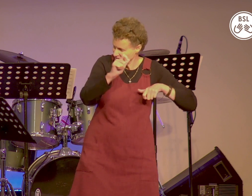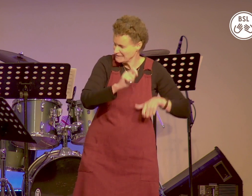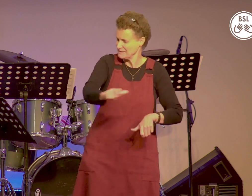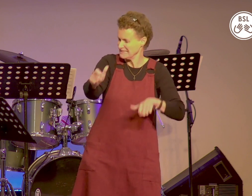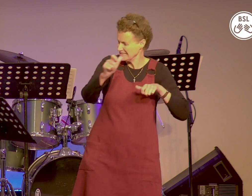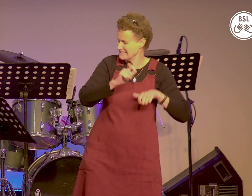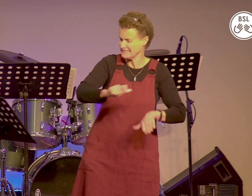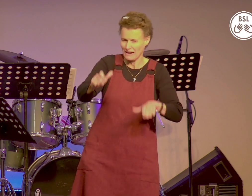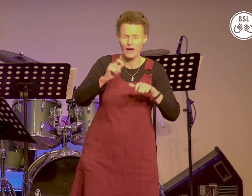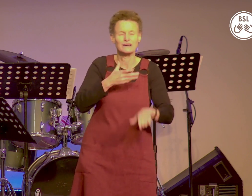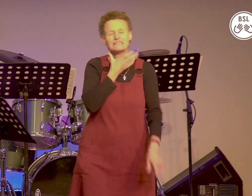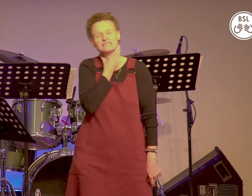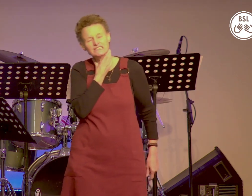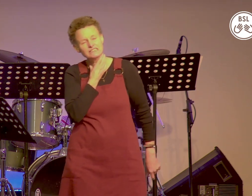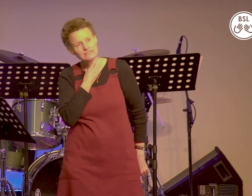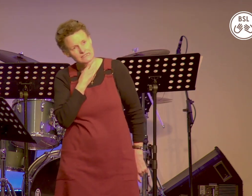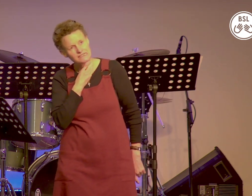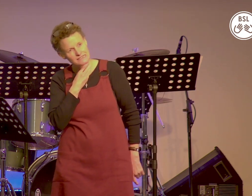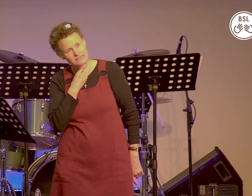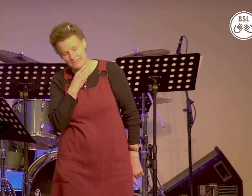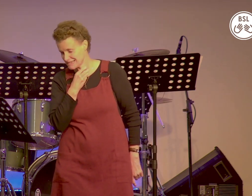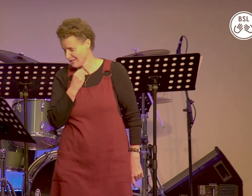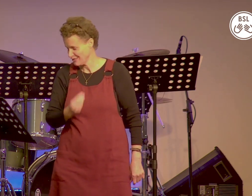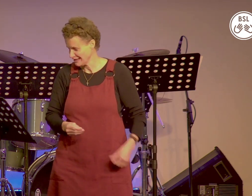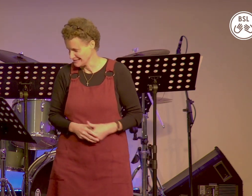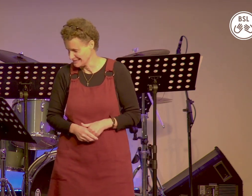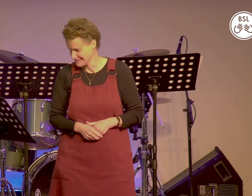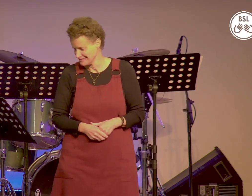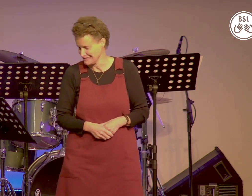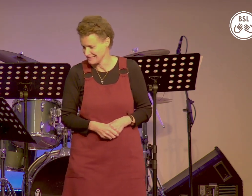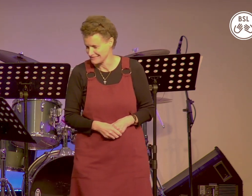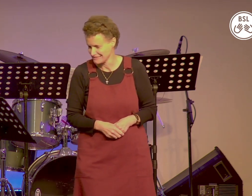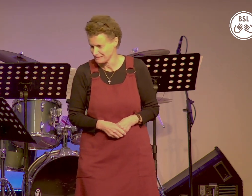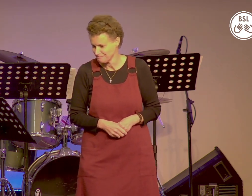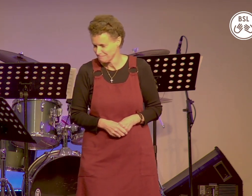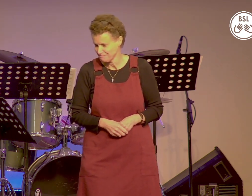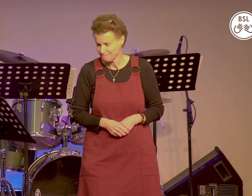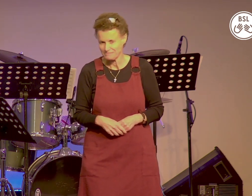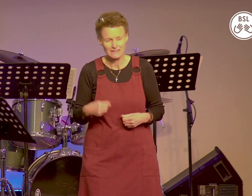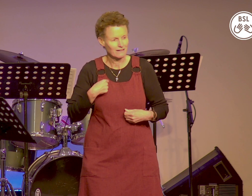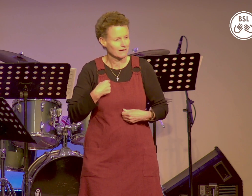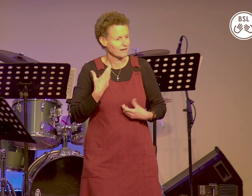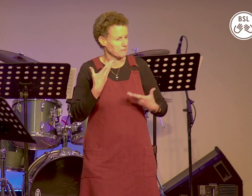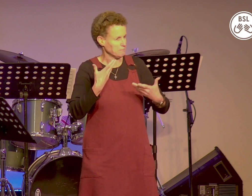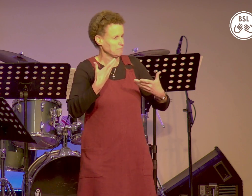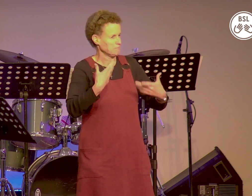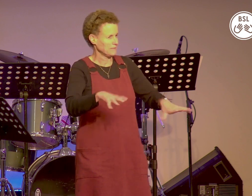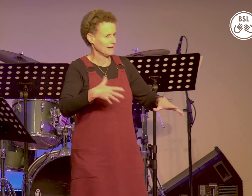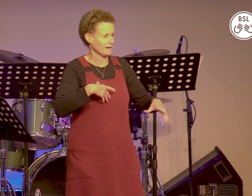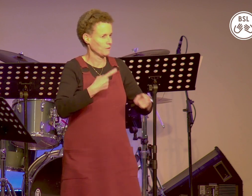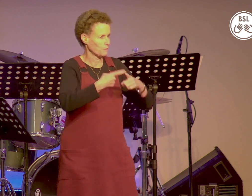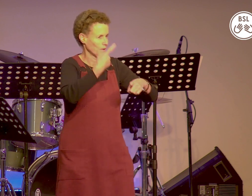Wandering off, trekking for 3 days, they must have been gasping and so thirsty.